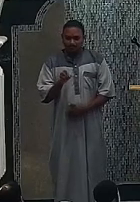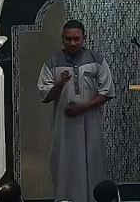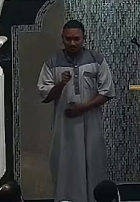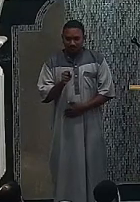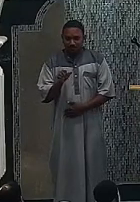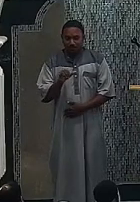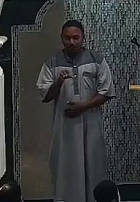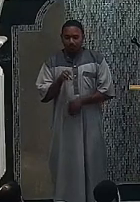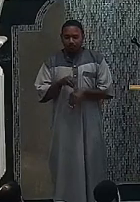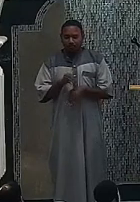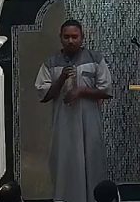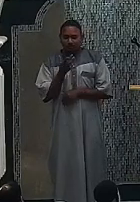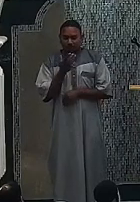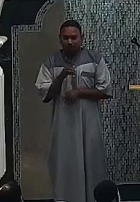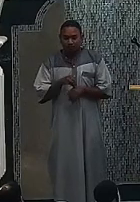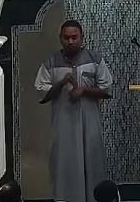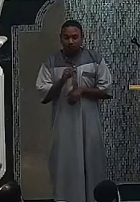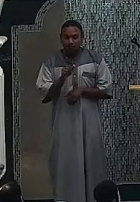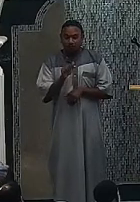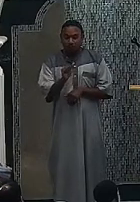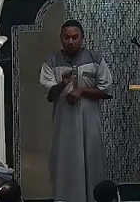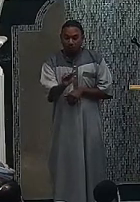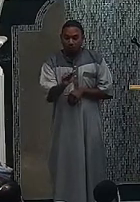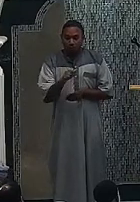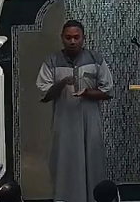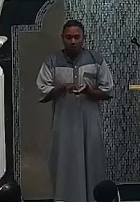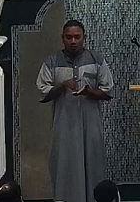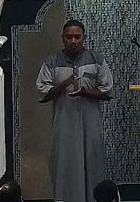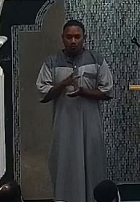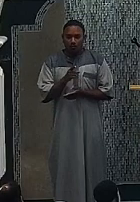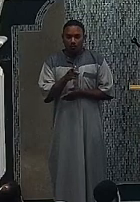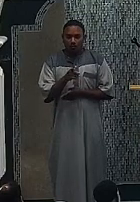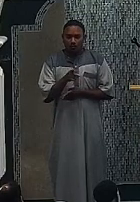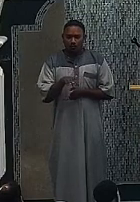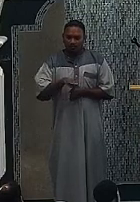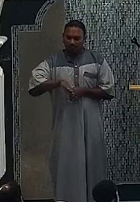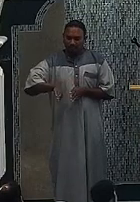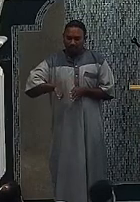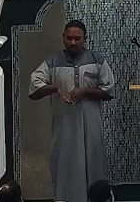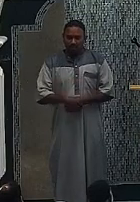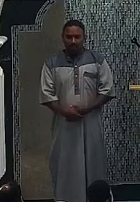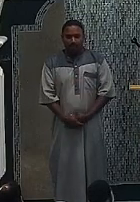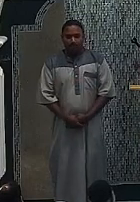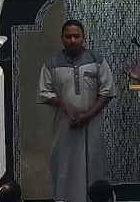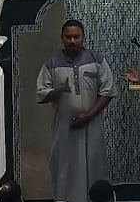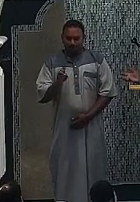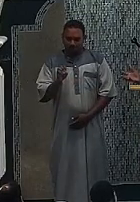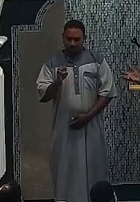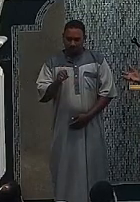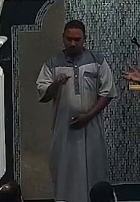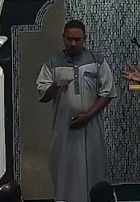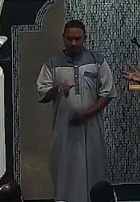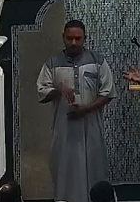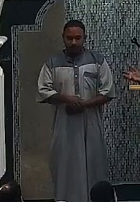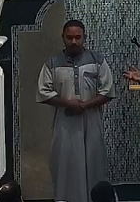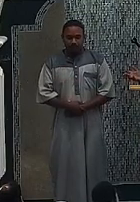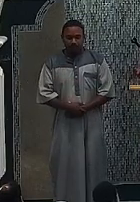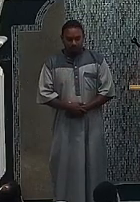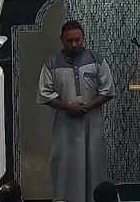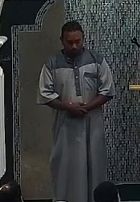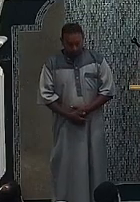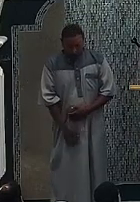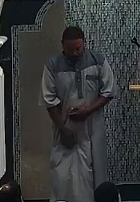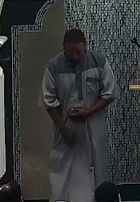we are thankful for those favors, then we should return those favors. It is said in a hadith that the